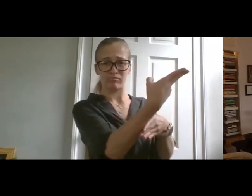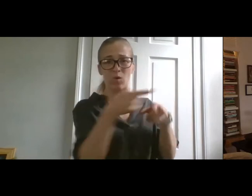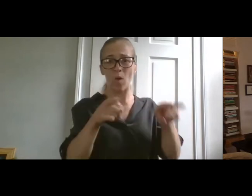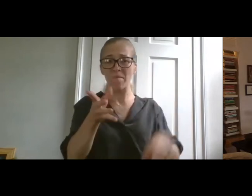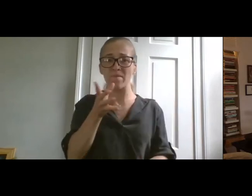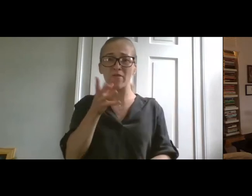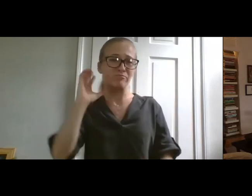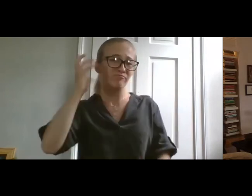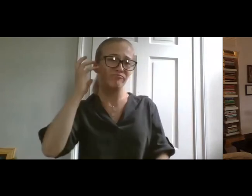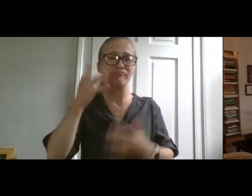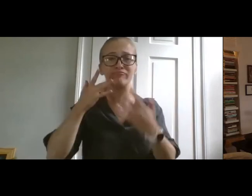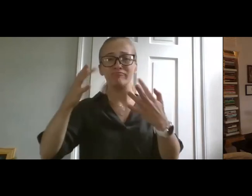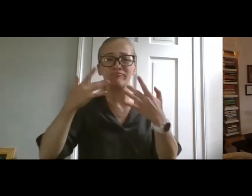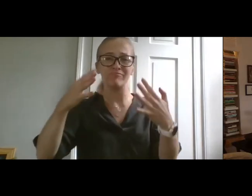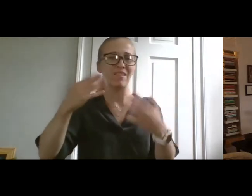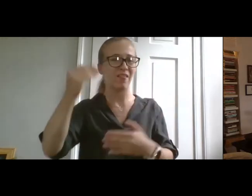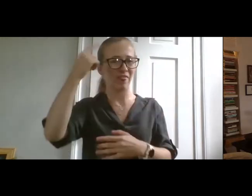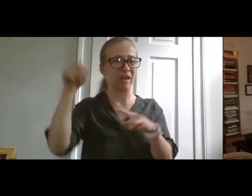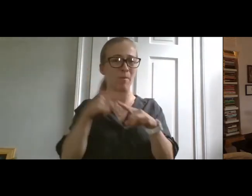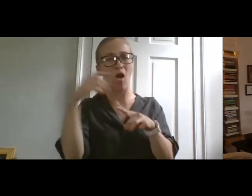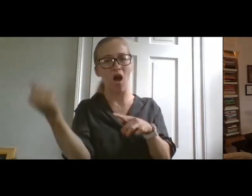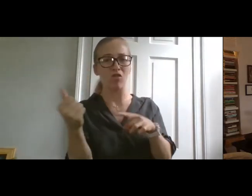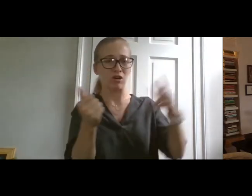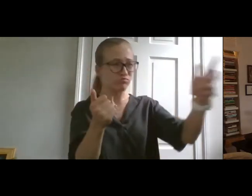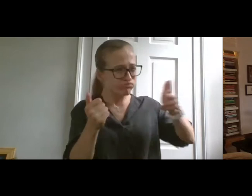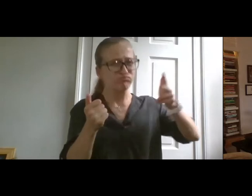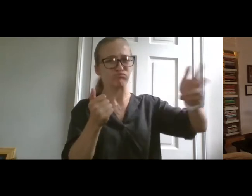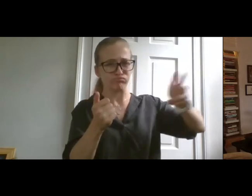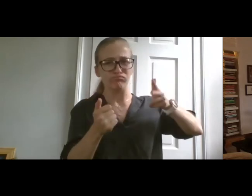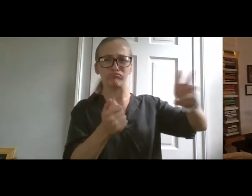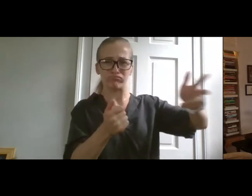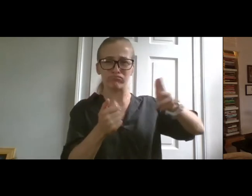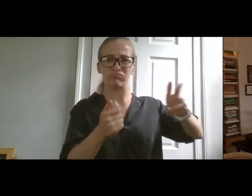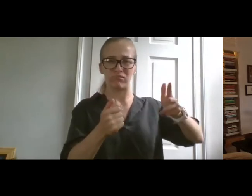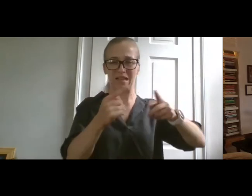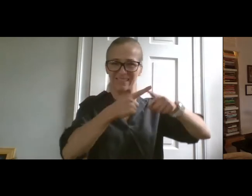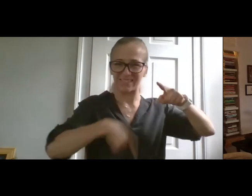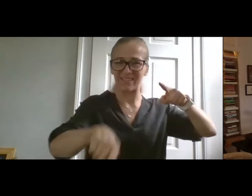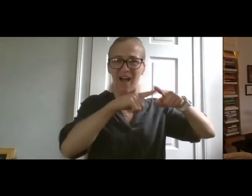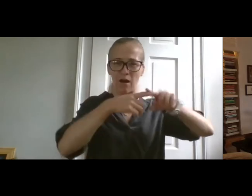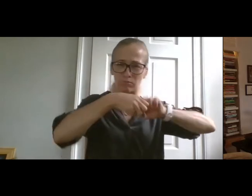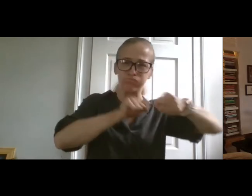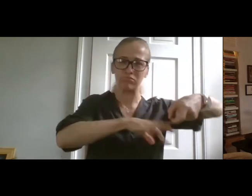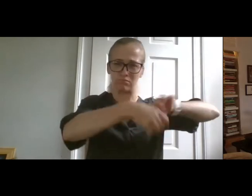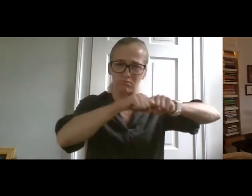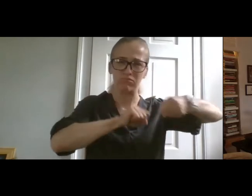to the radio and think about other cars driving over it. Tire marks, the tearing apart.